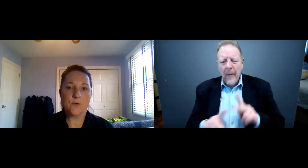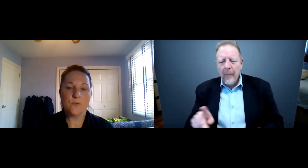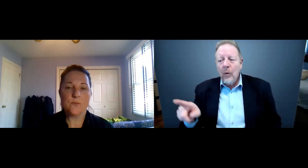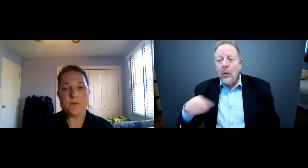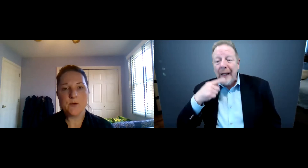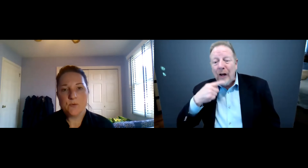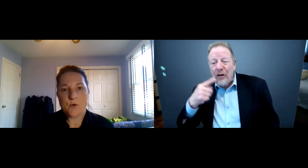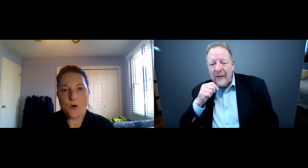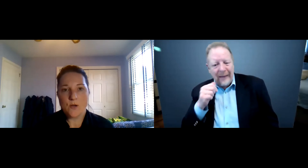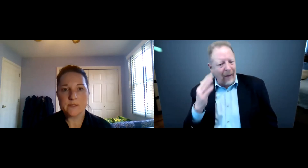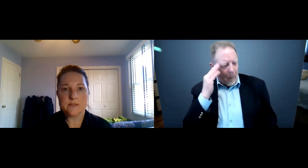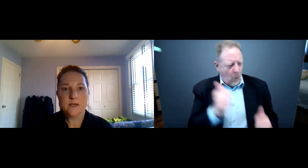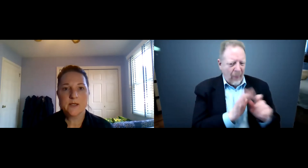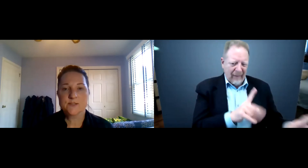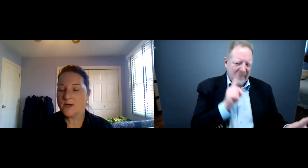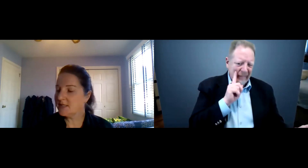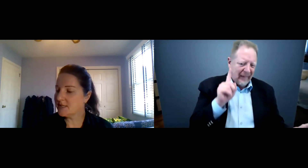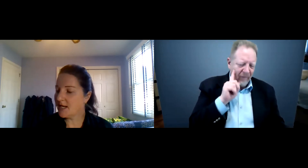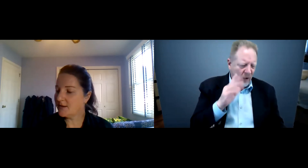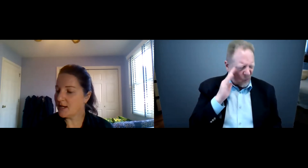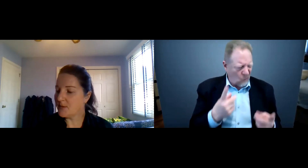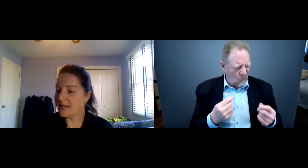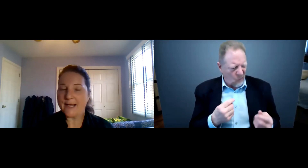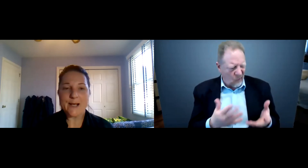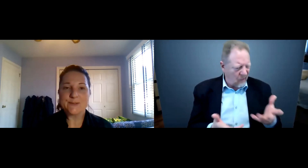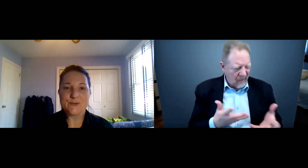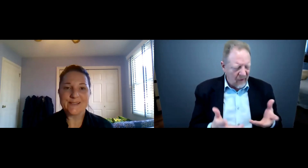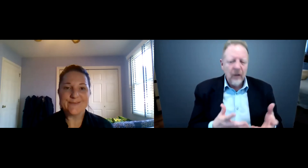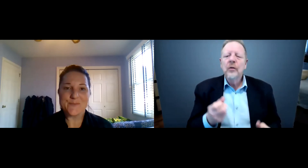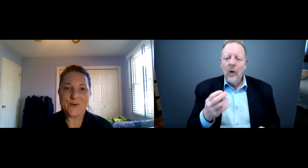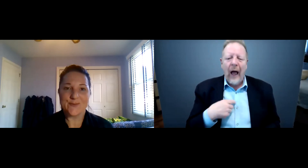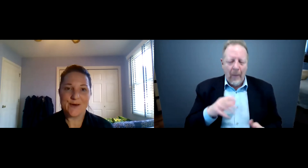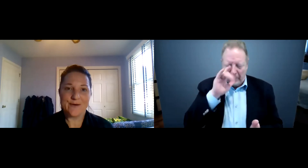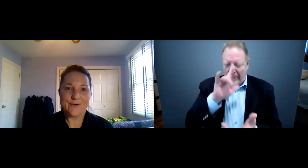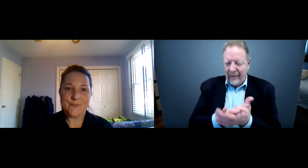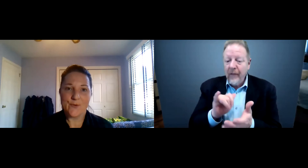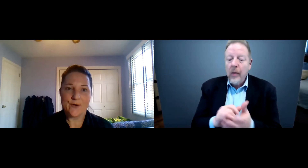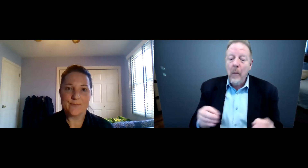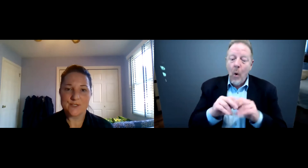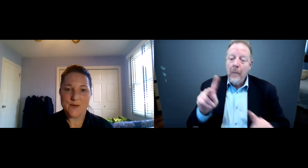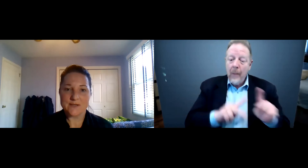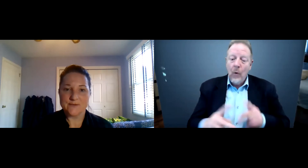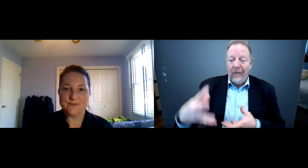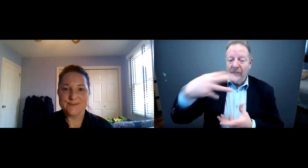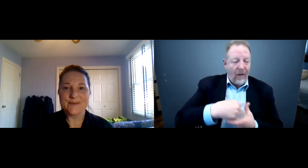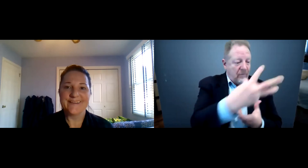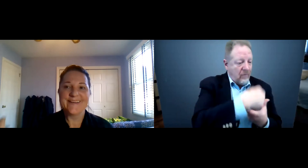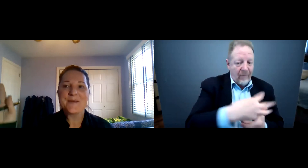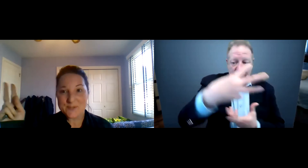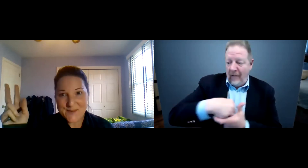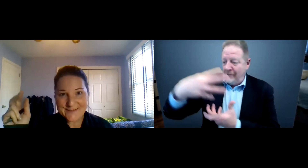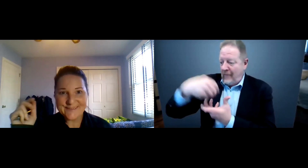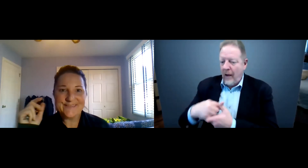even know maybe who to call. And so I think again, I do believe the more the merrier, the more perspectives